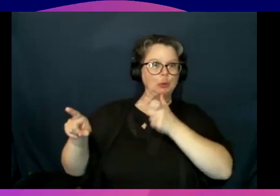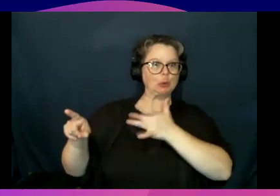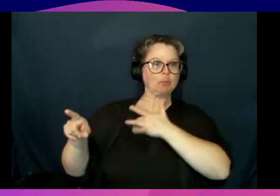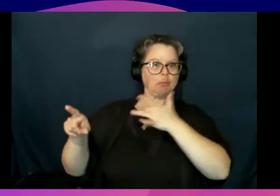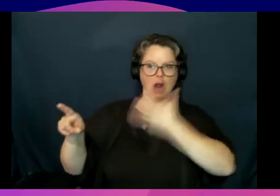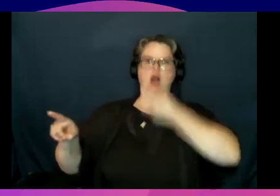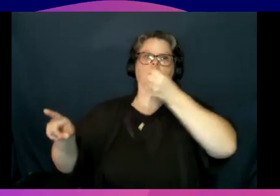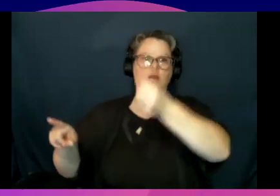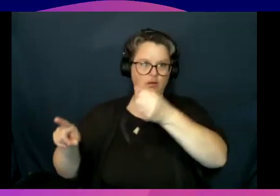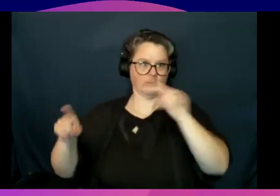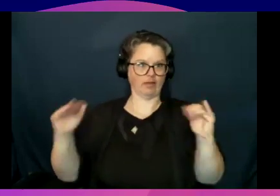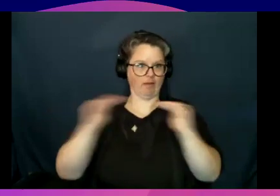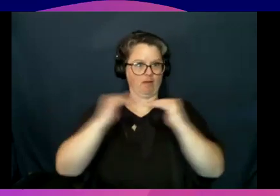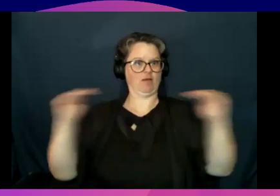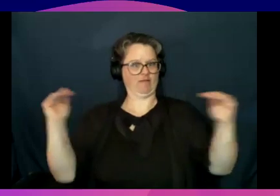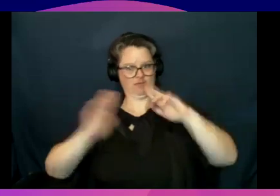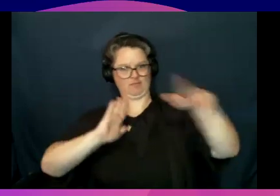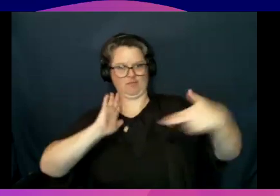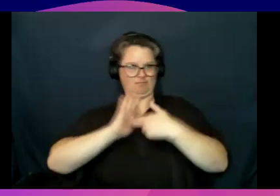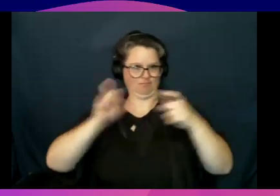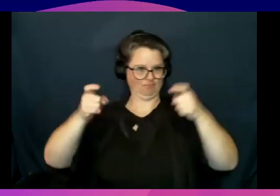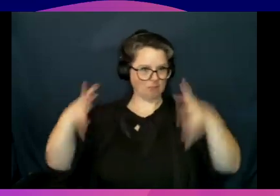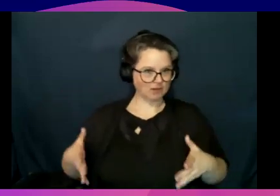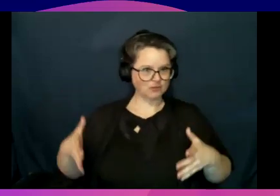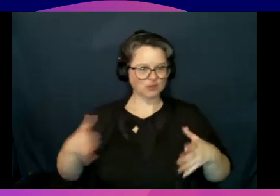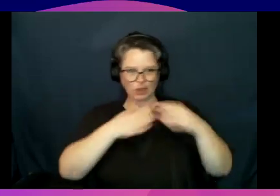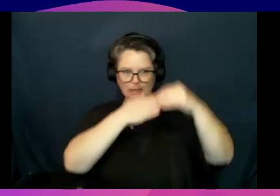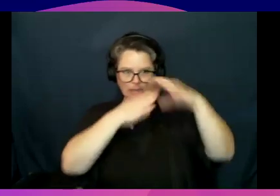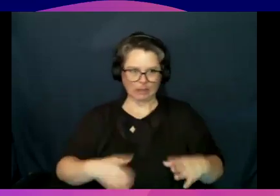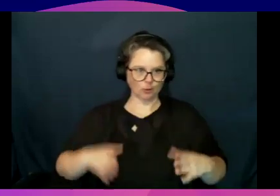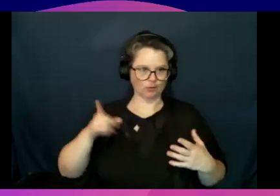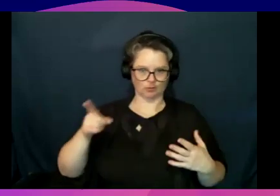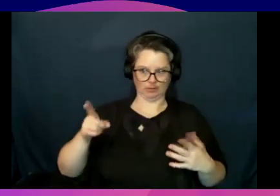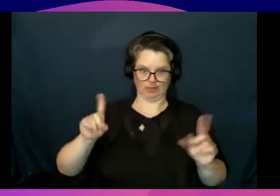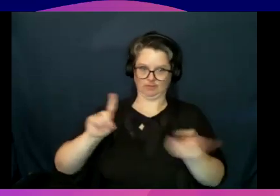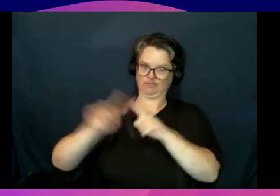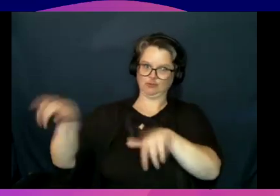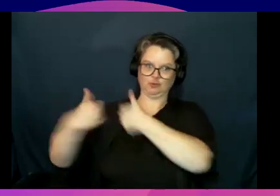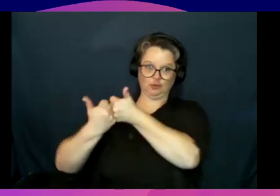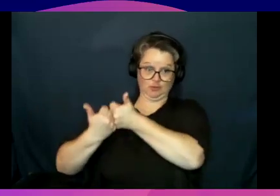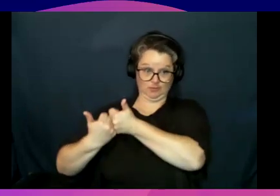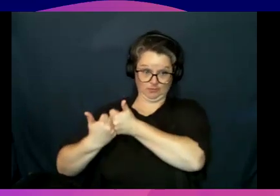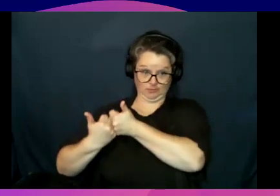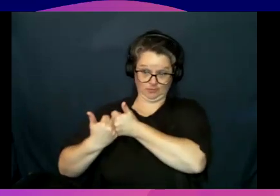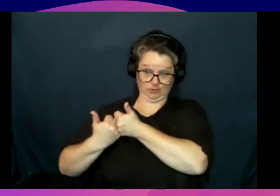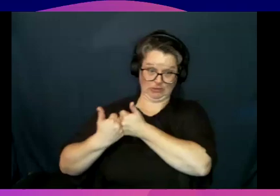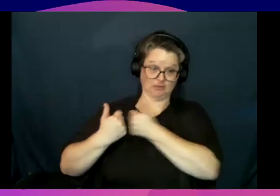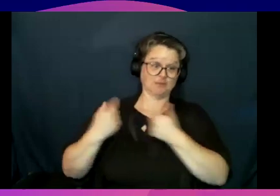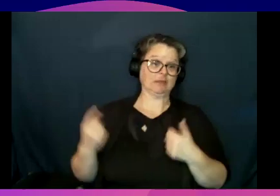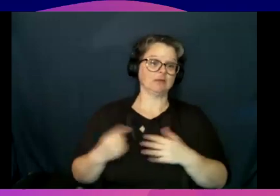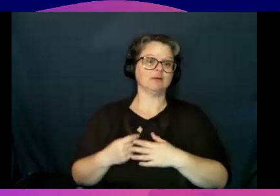how then do we get these folks to really hear and learn and understand about the impacts of trauma-exposed